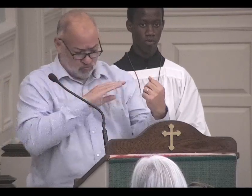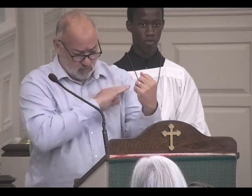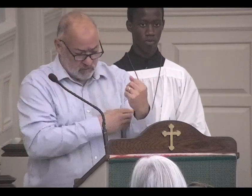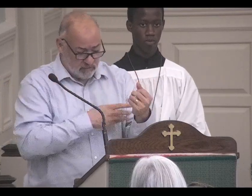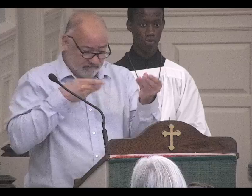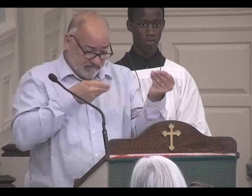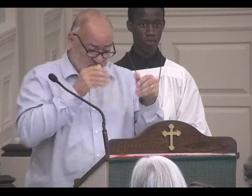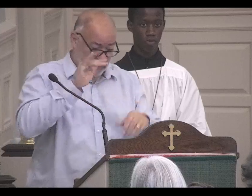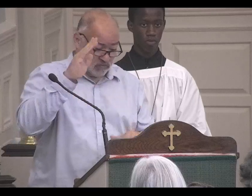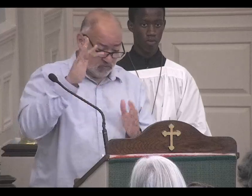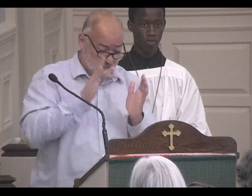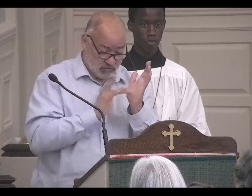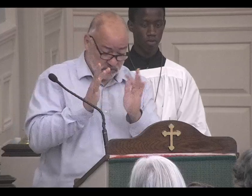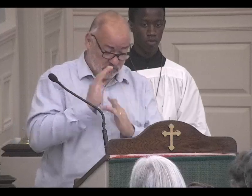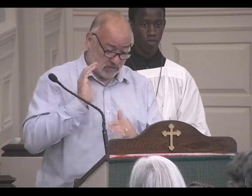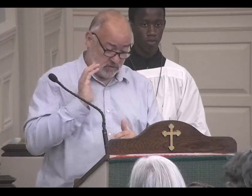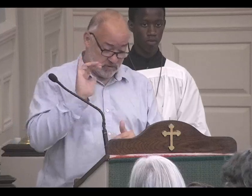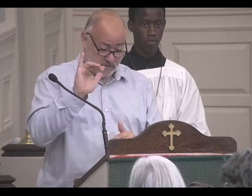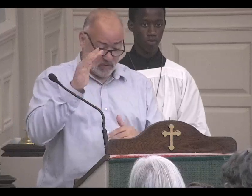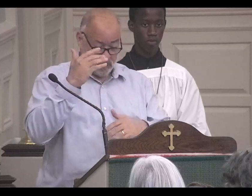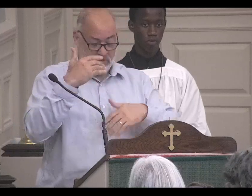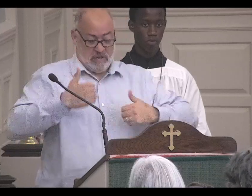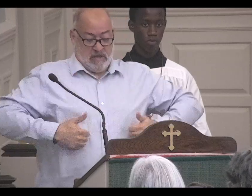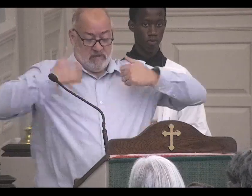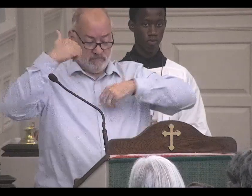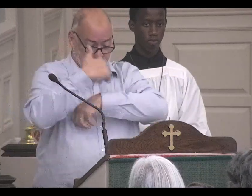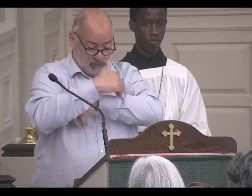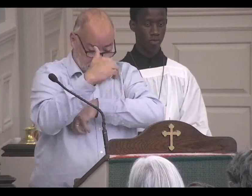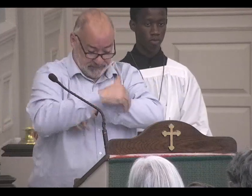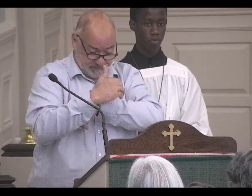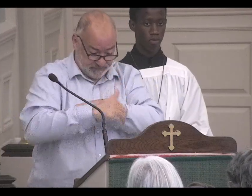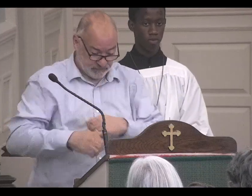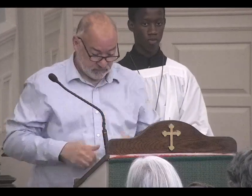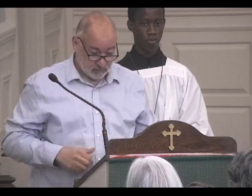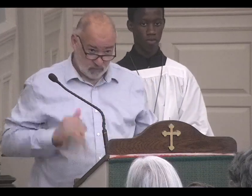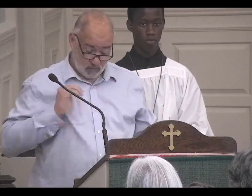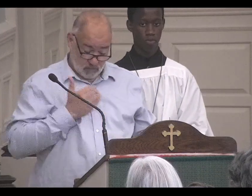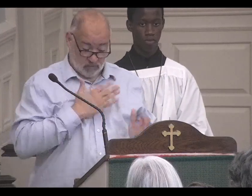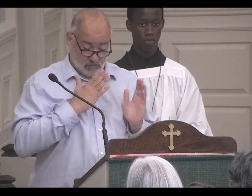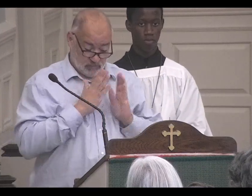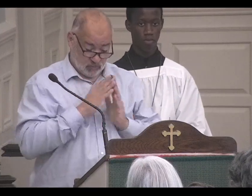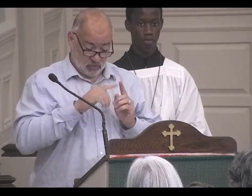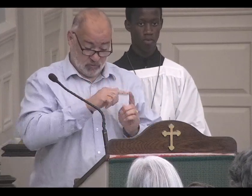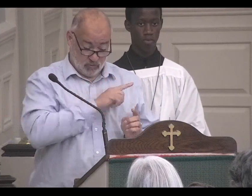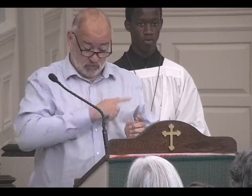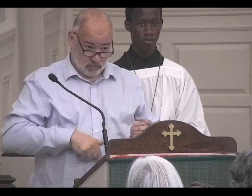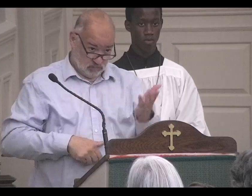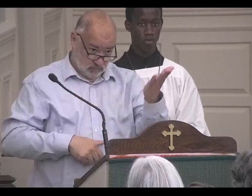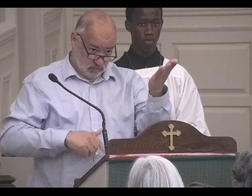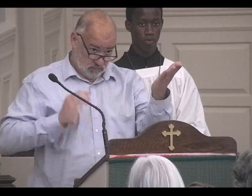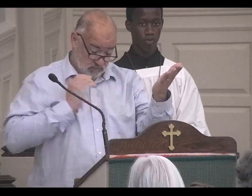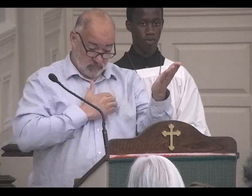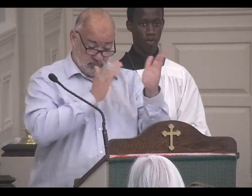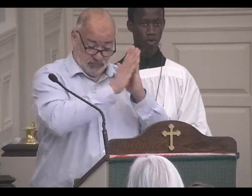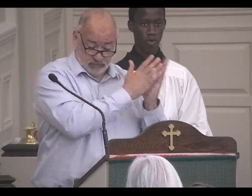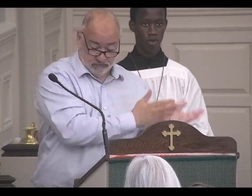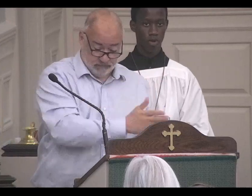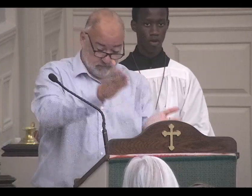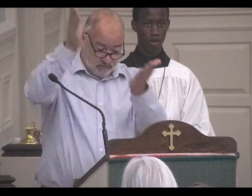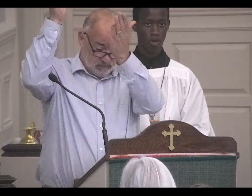strength nourished by Jesus, the living bread. We pray to the Lord. Lord, hear our